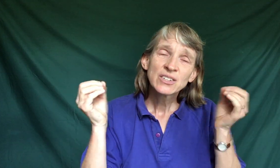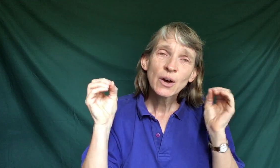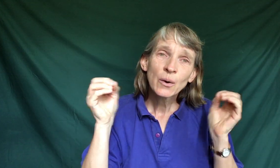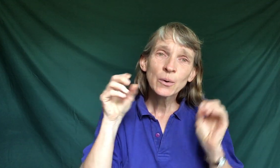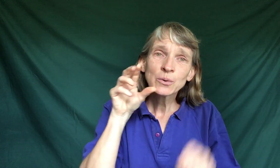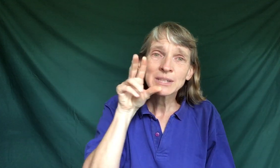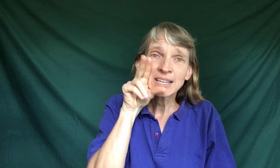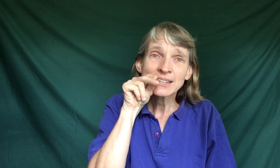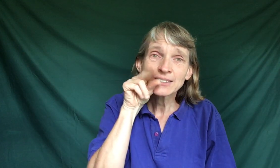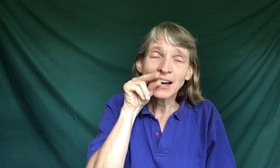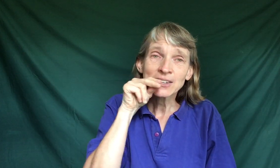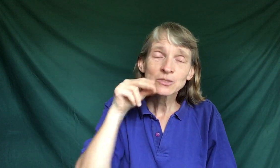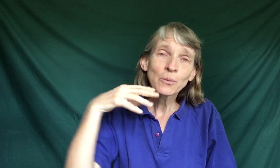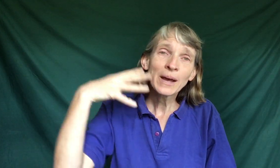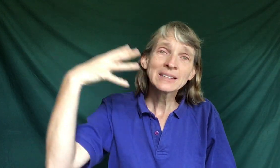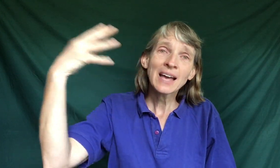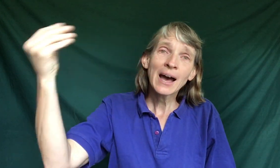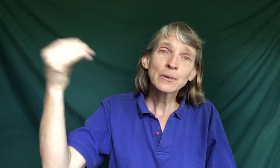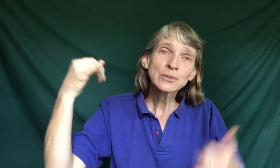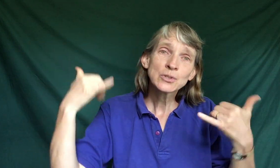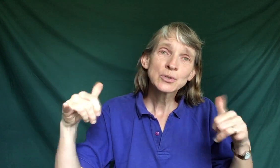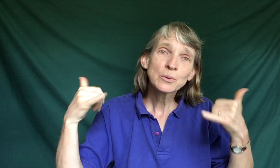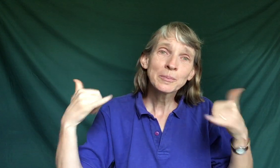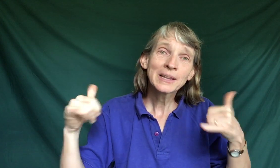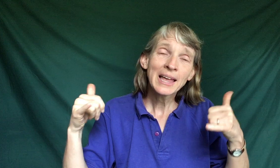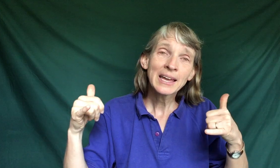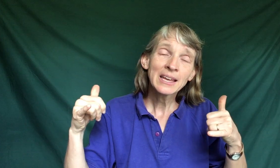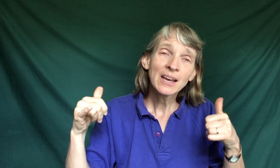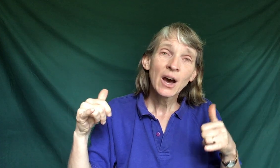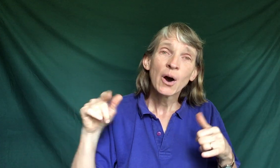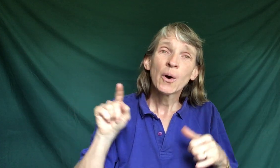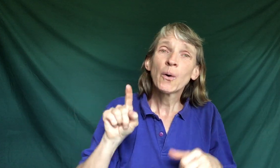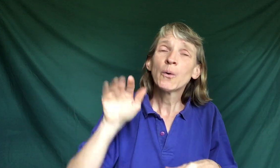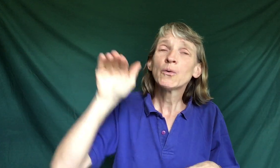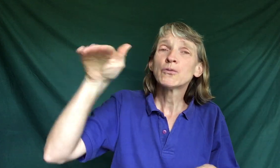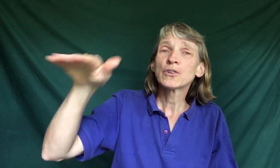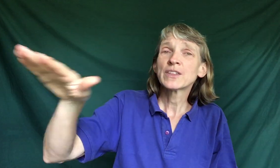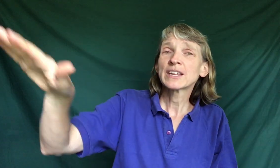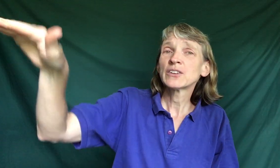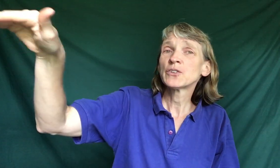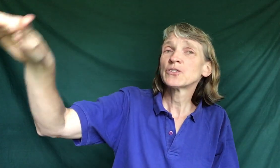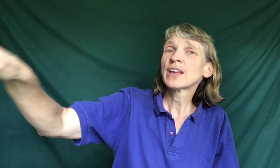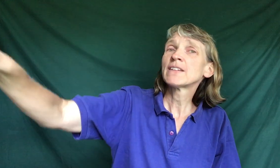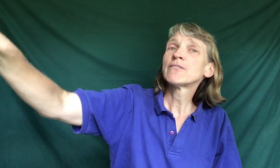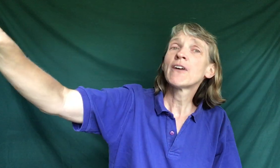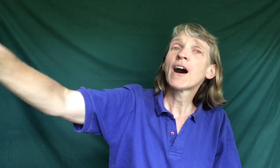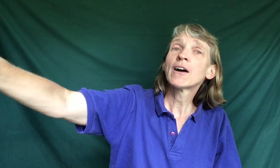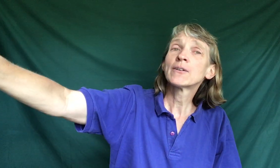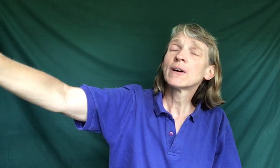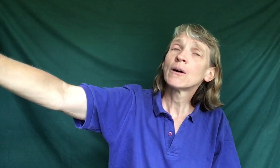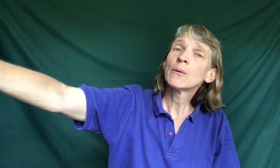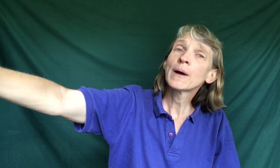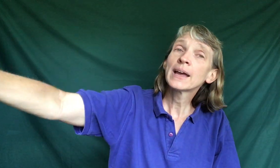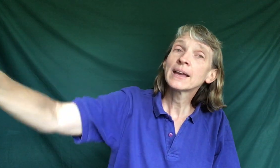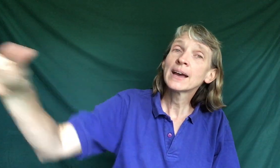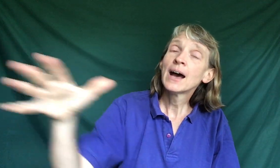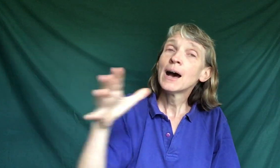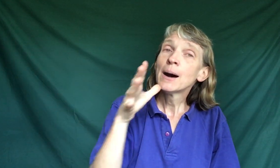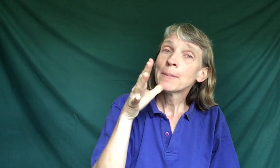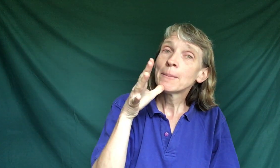No little ducks went out to play over the hills and far away.